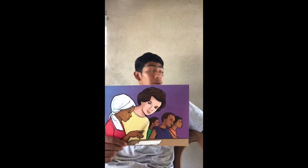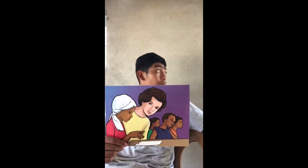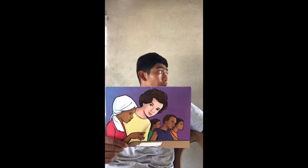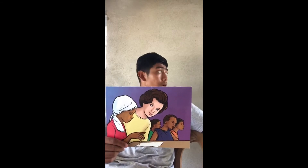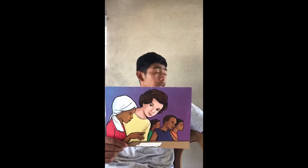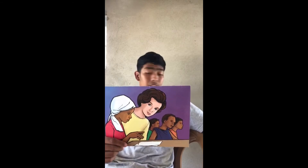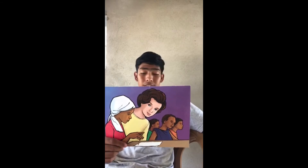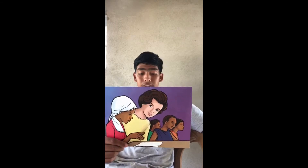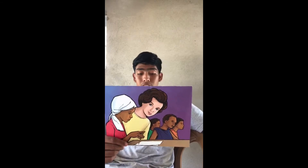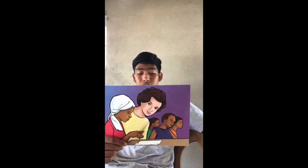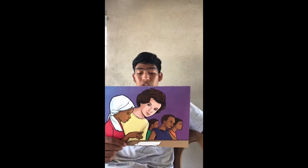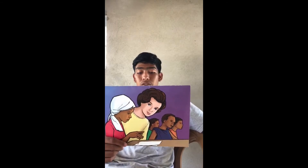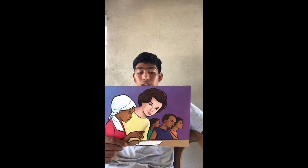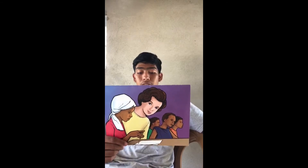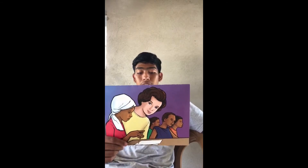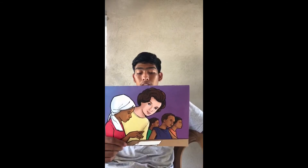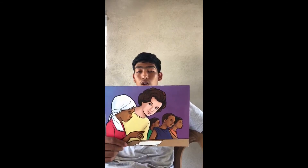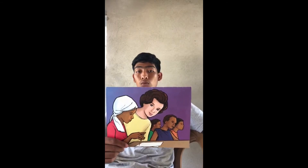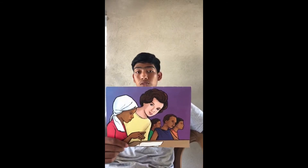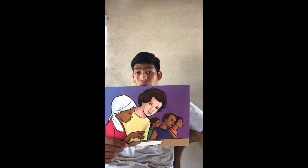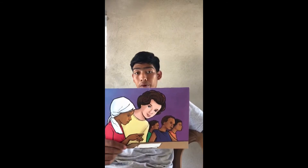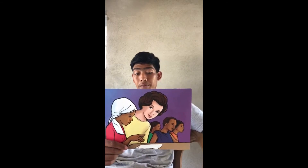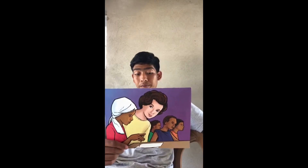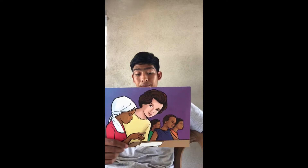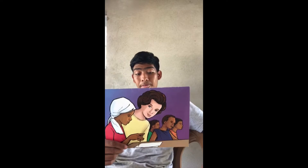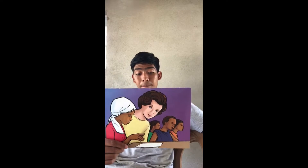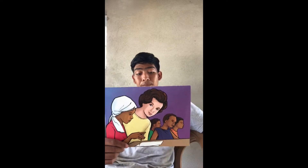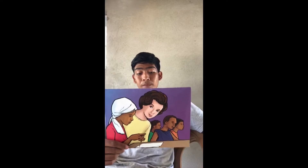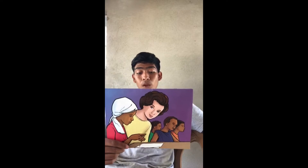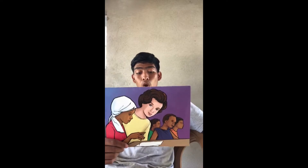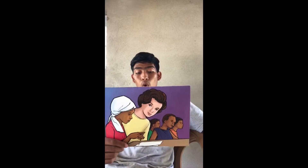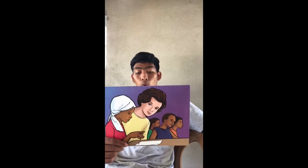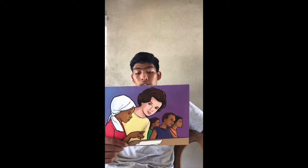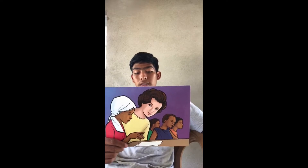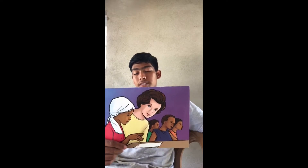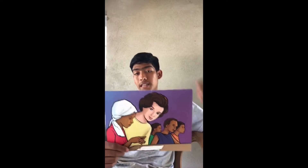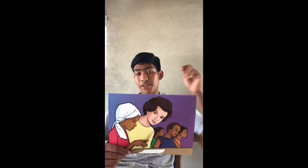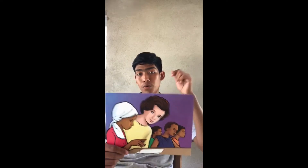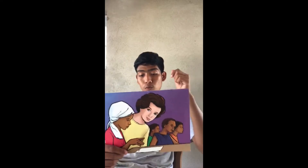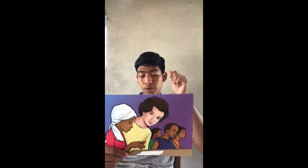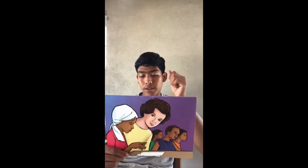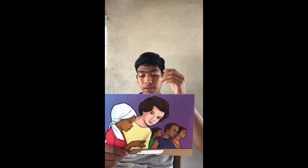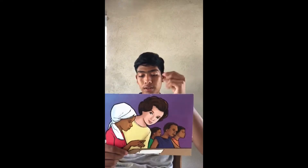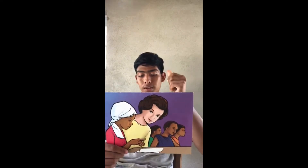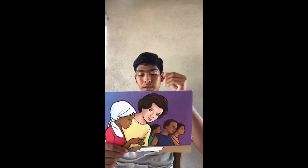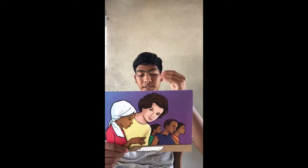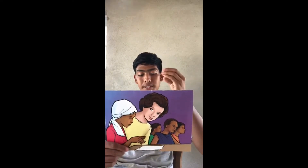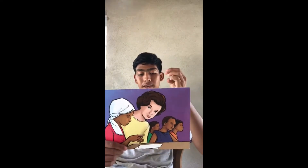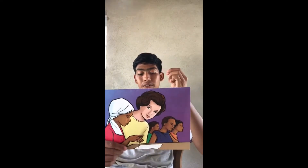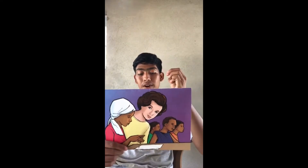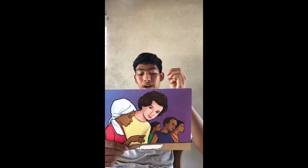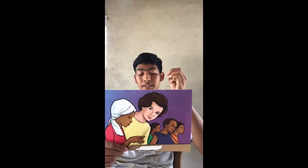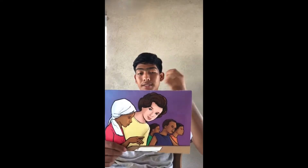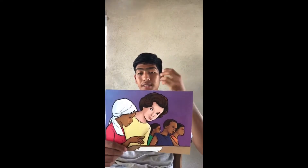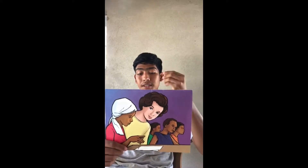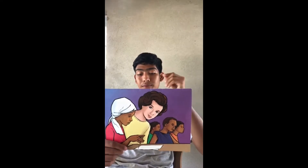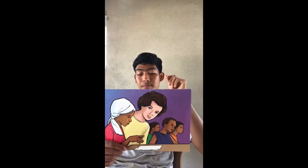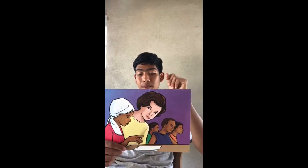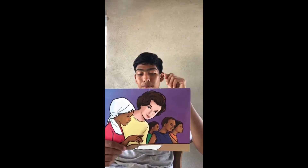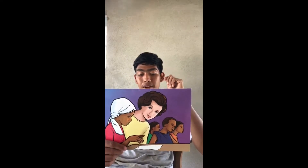paper the teacher held out to her. Holding the slender wooden stick in her hands, Titi remembered